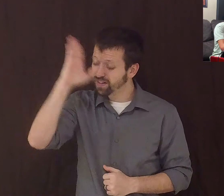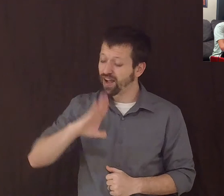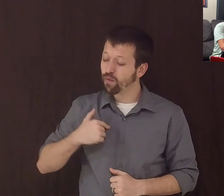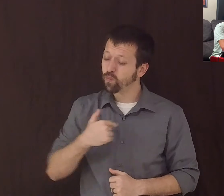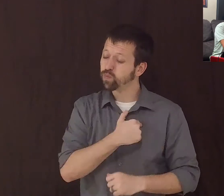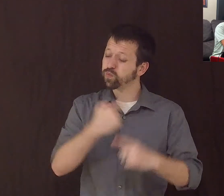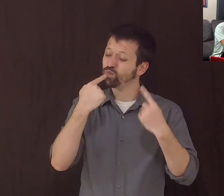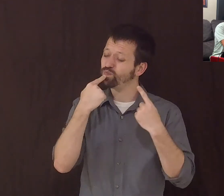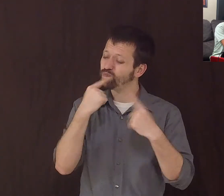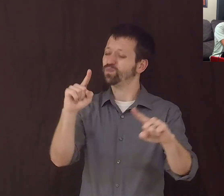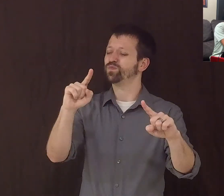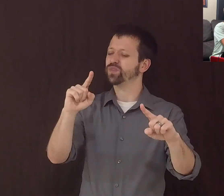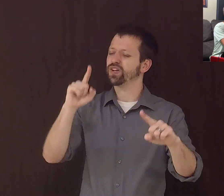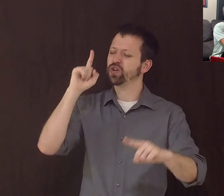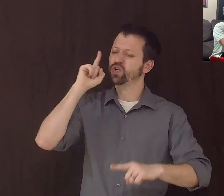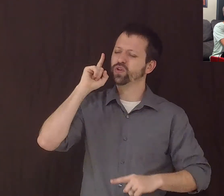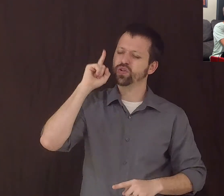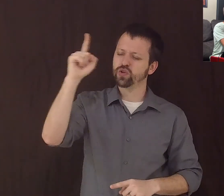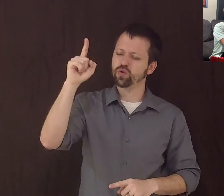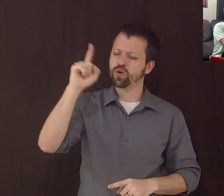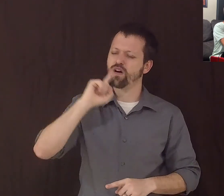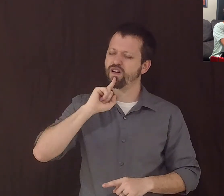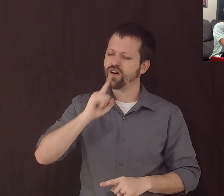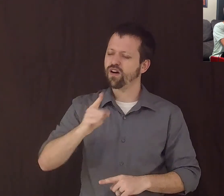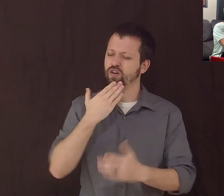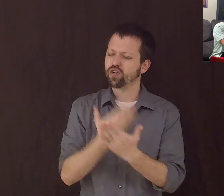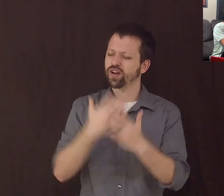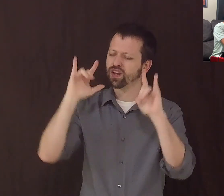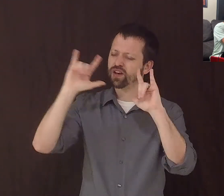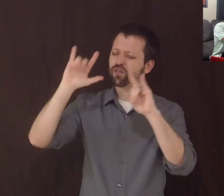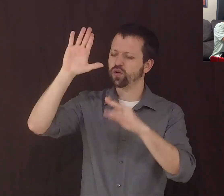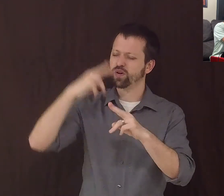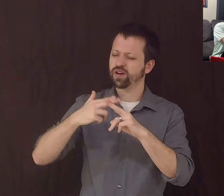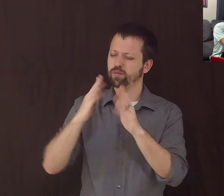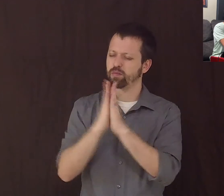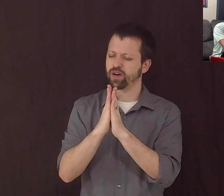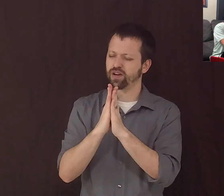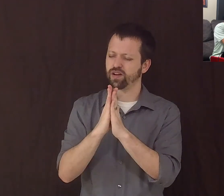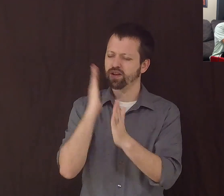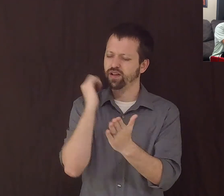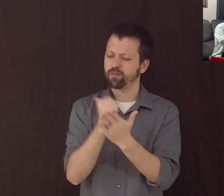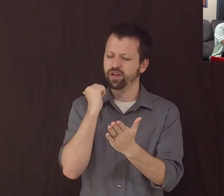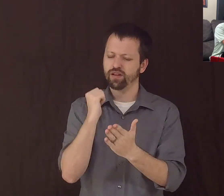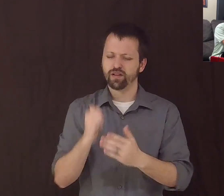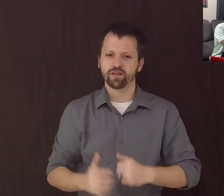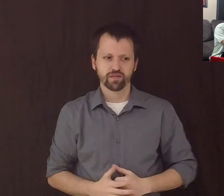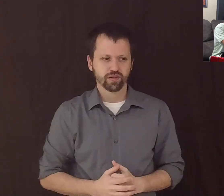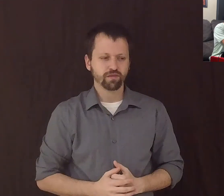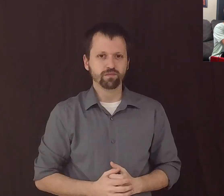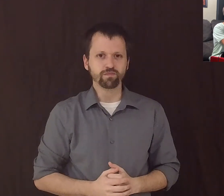So God, we declare it, that you are good, that we love you. It's in your name we pray.